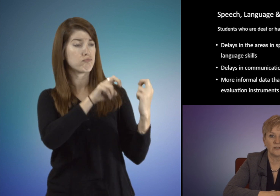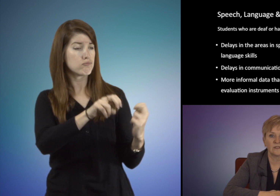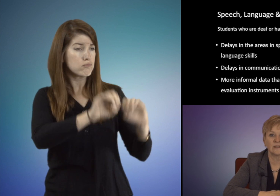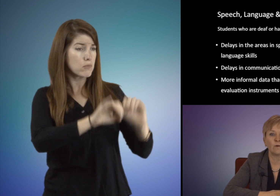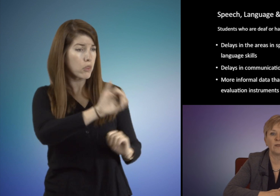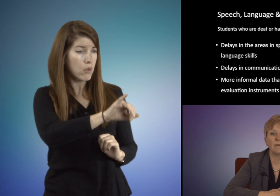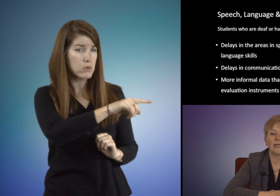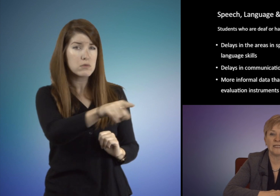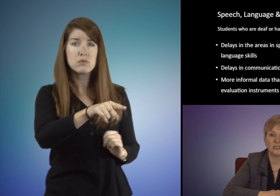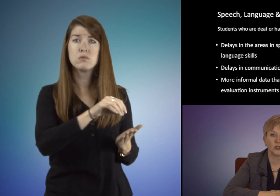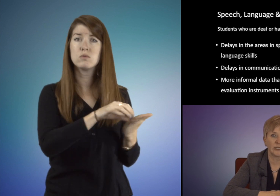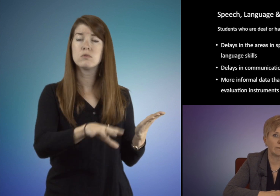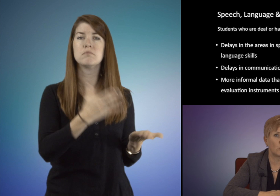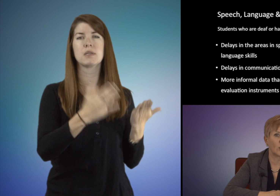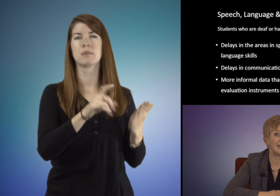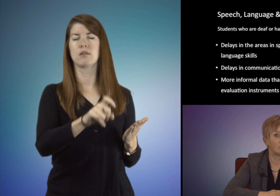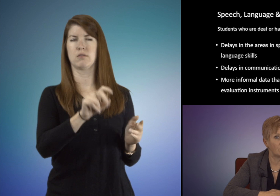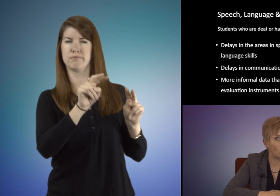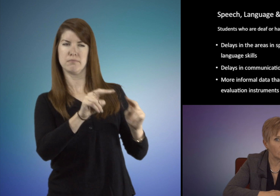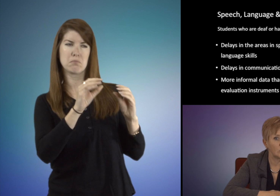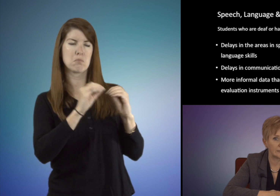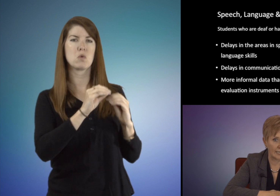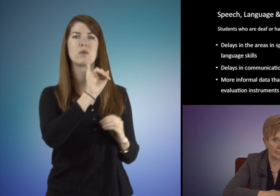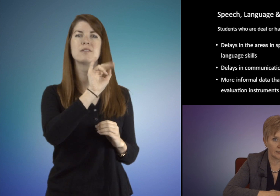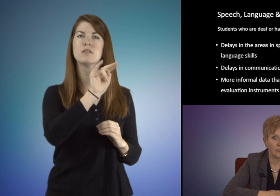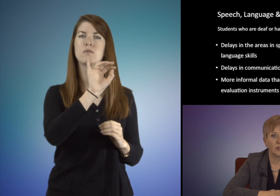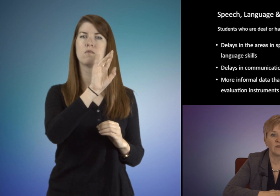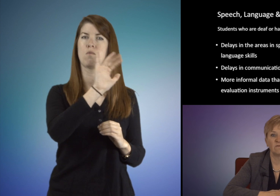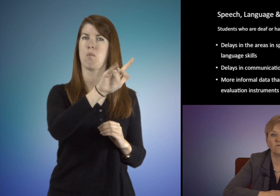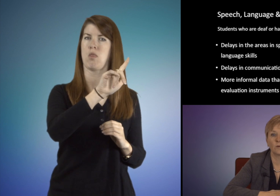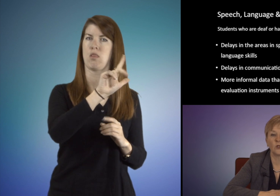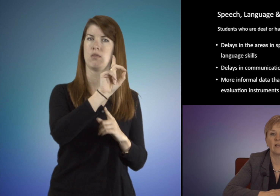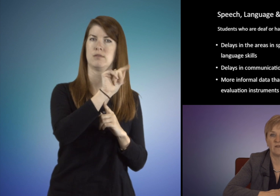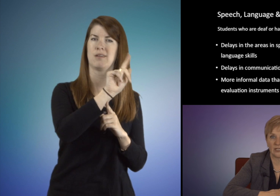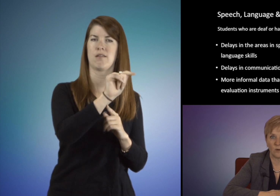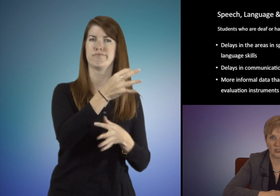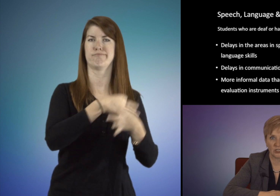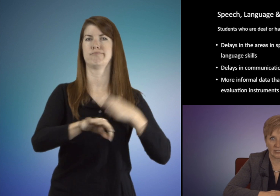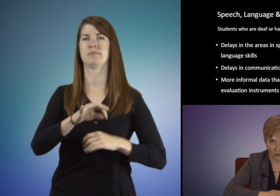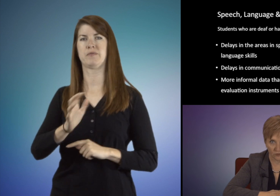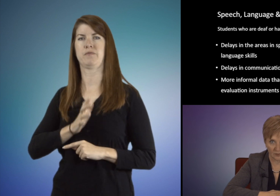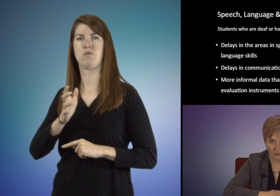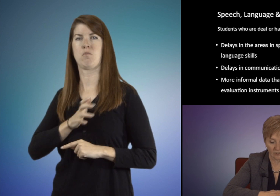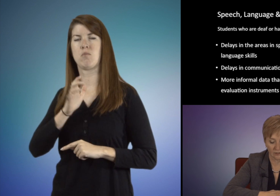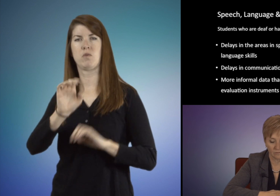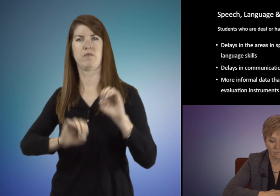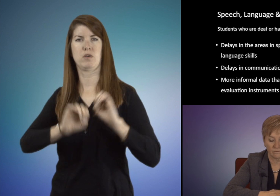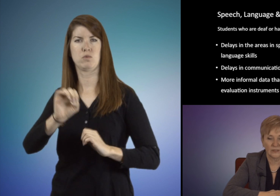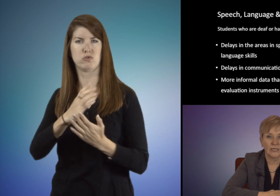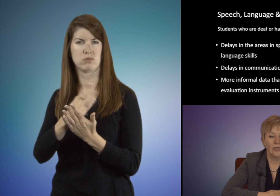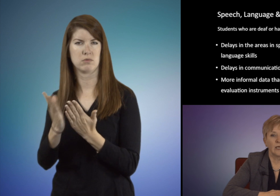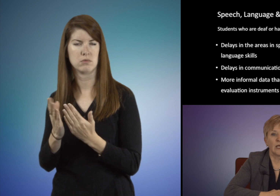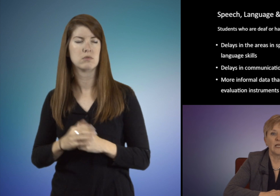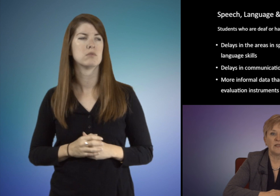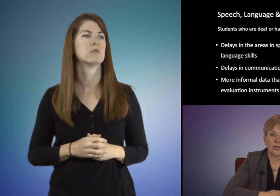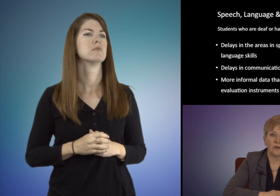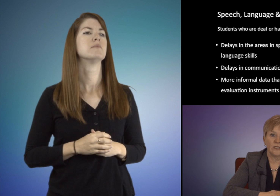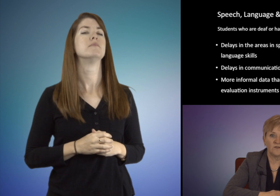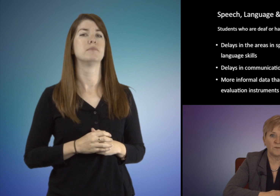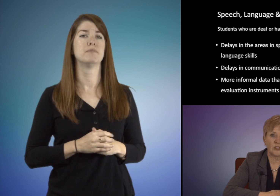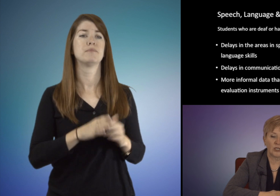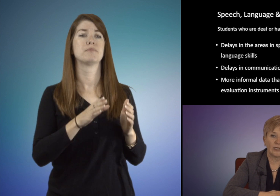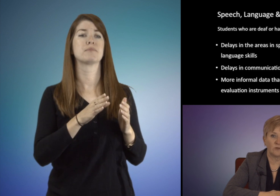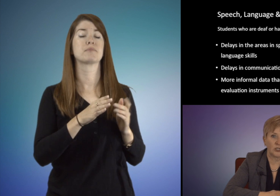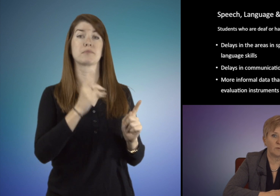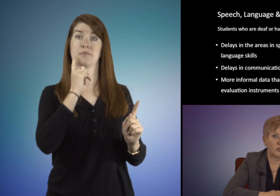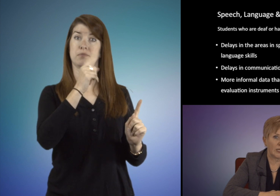these students that we may need to look at more informal data than formal evaluation instruments. The area